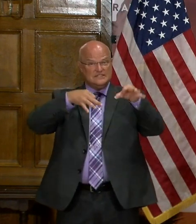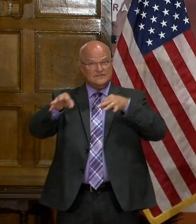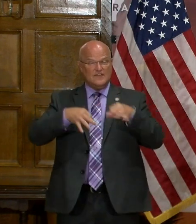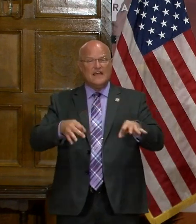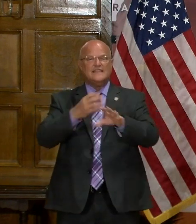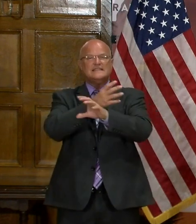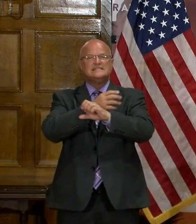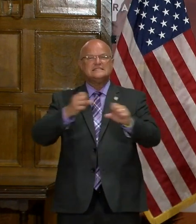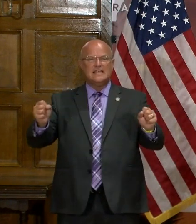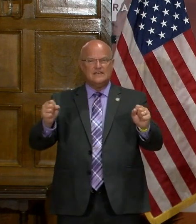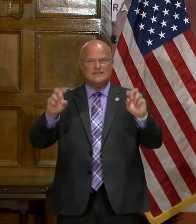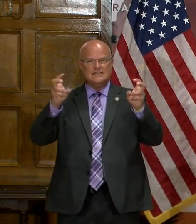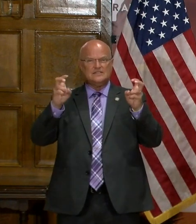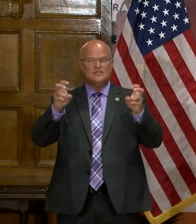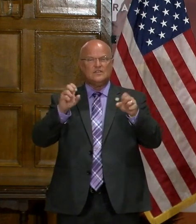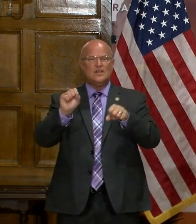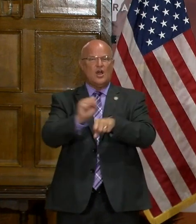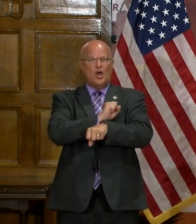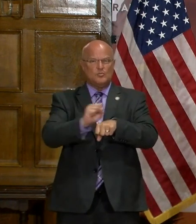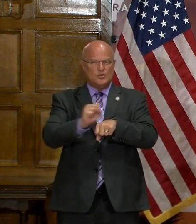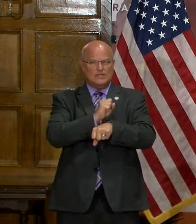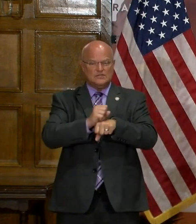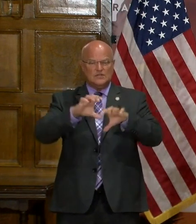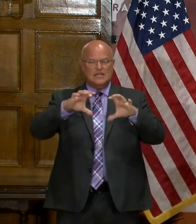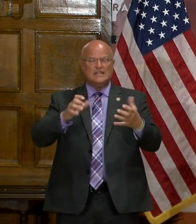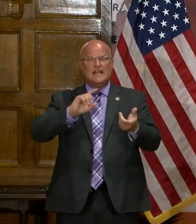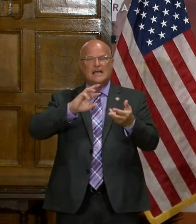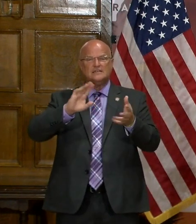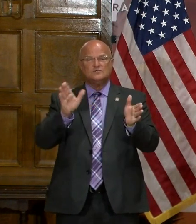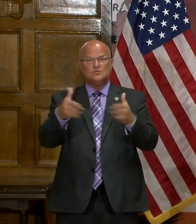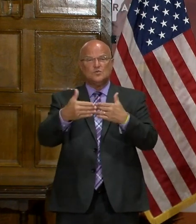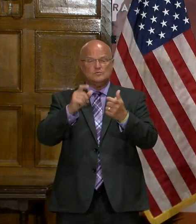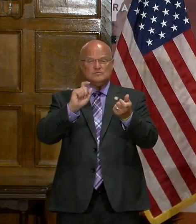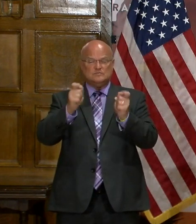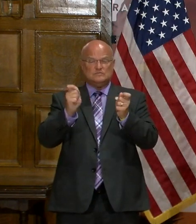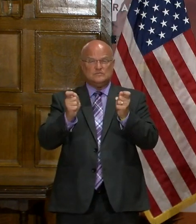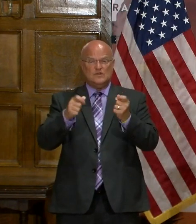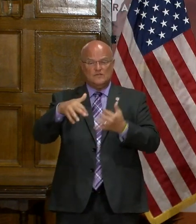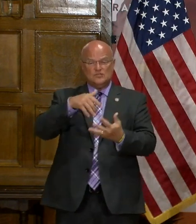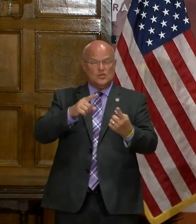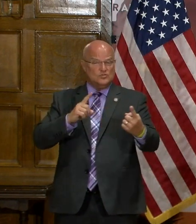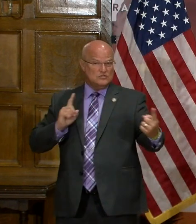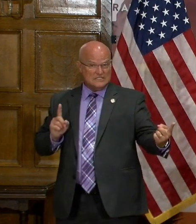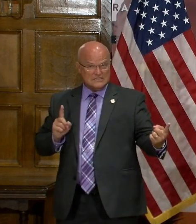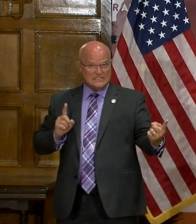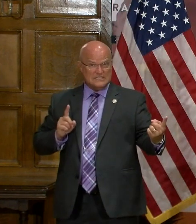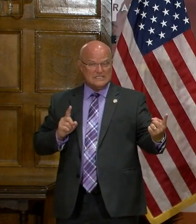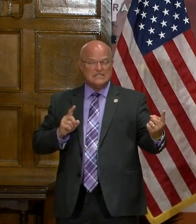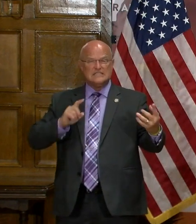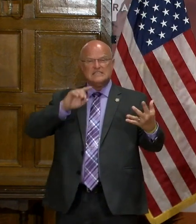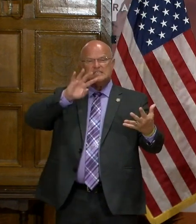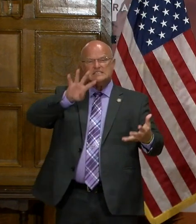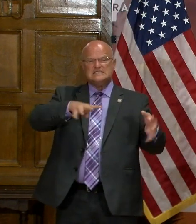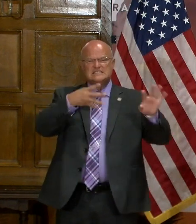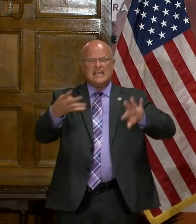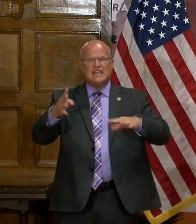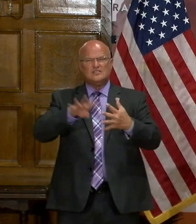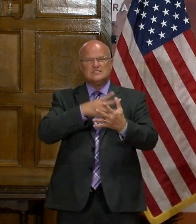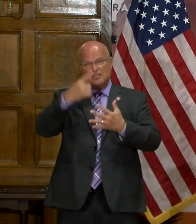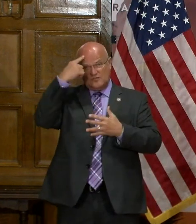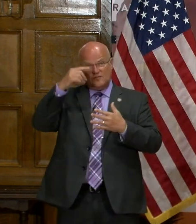their safety precautions, including operational and classroom modifications that allow for social distancing, staggered schedules for